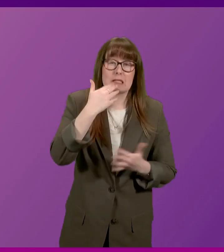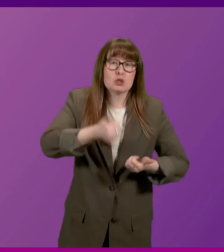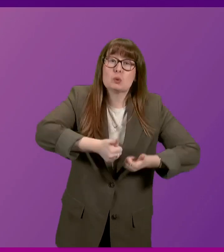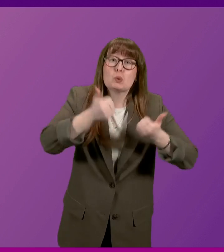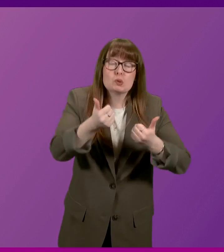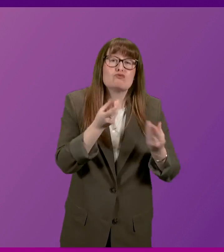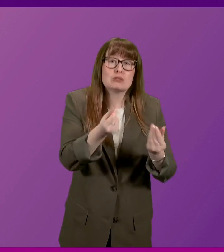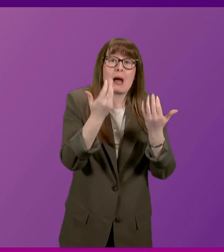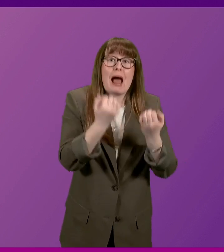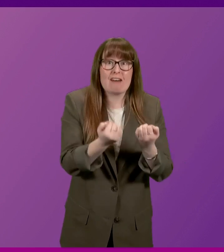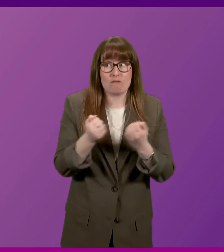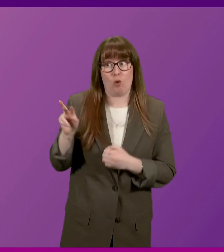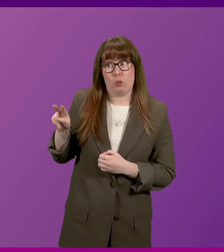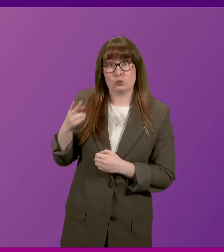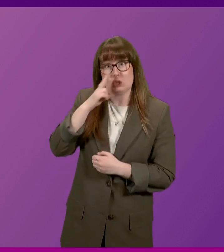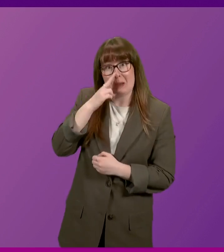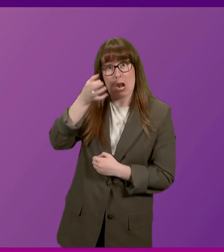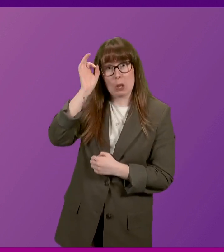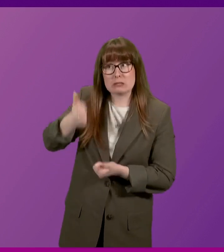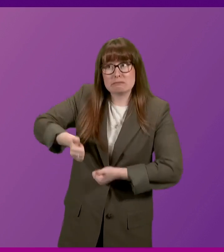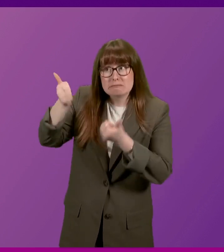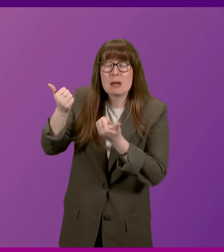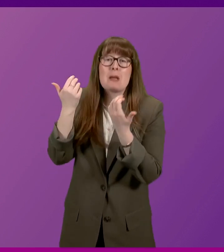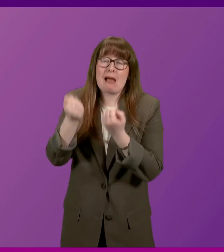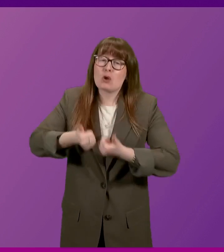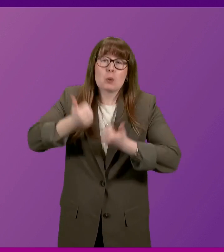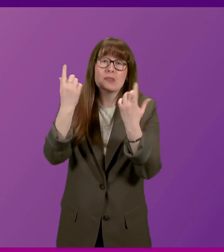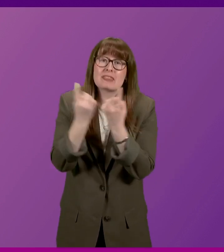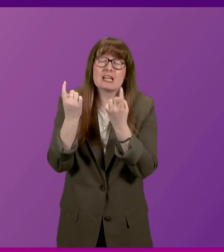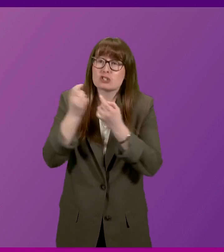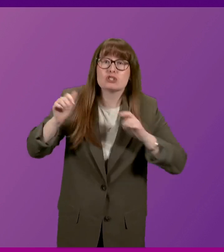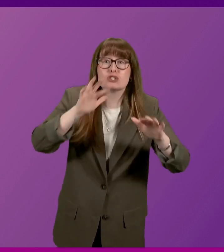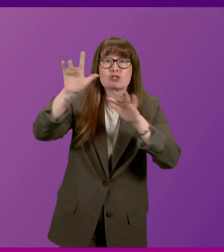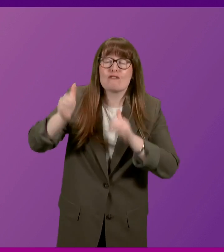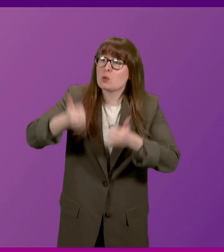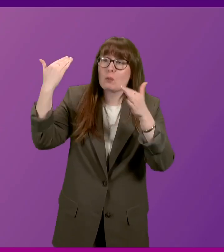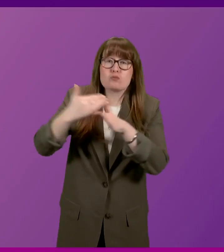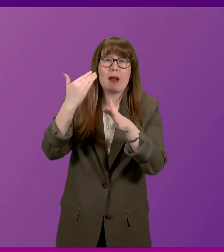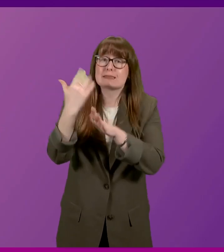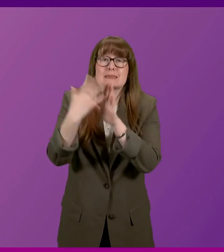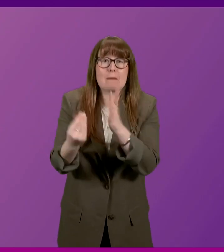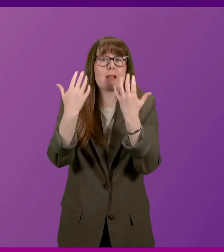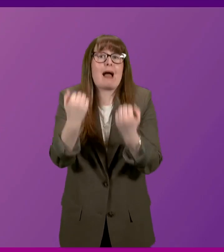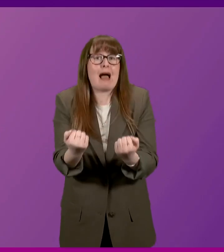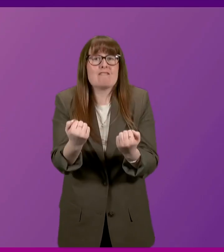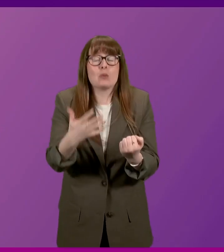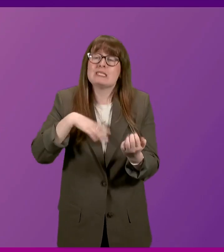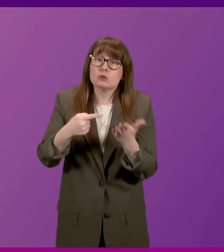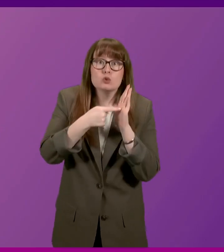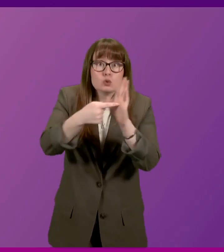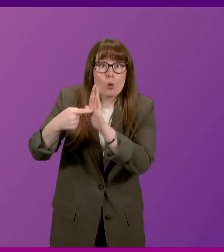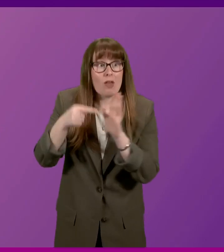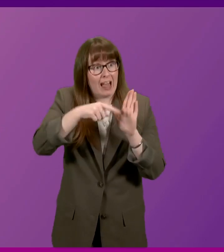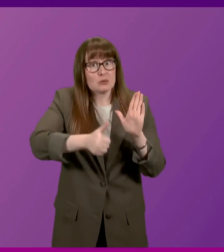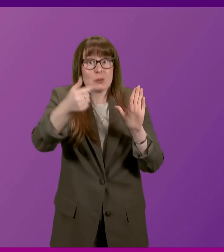mainly led by the two women on my right. There are pockets across the country of good practice, and if we could share what we know, because everyone's struggling